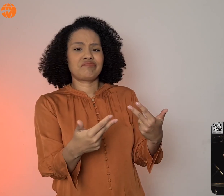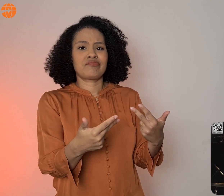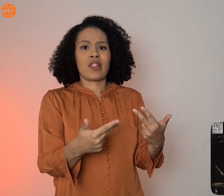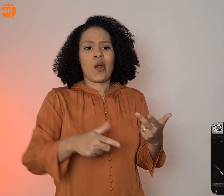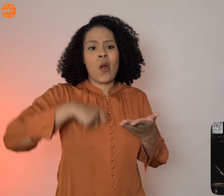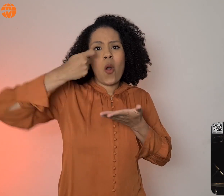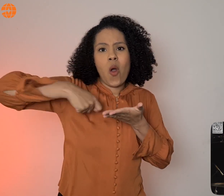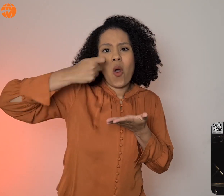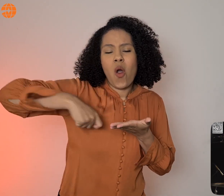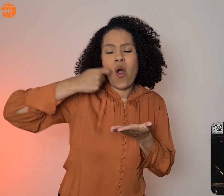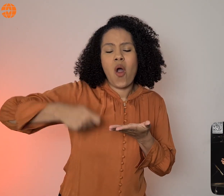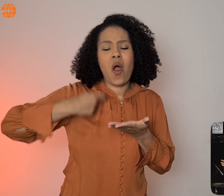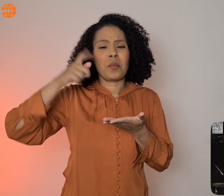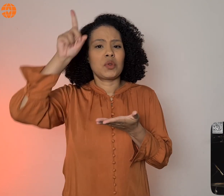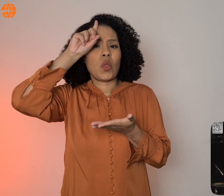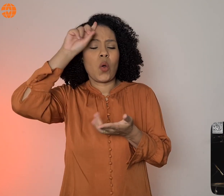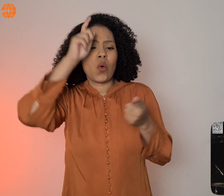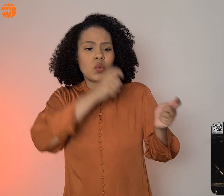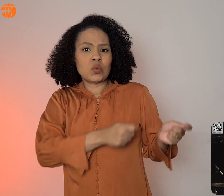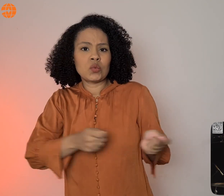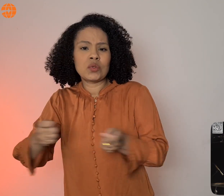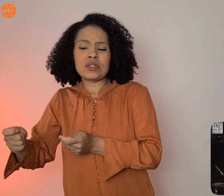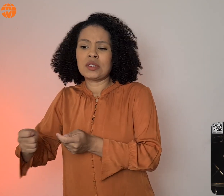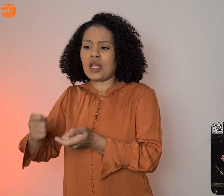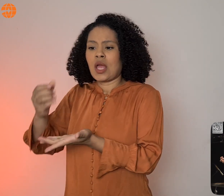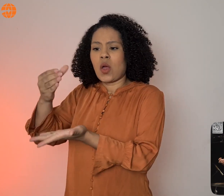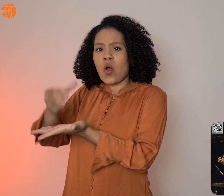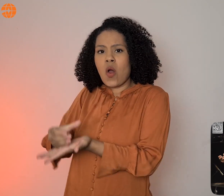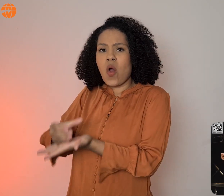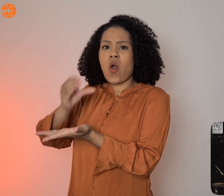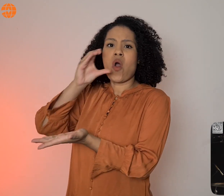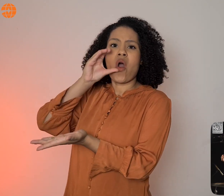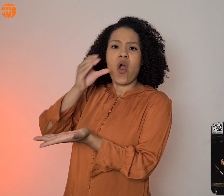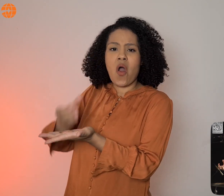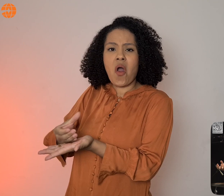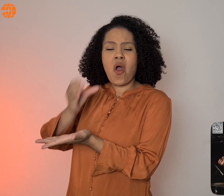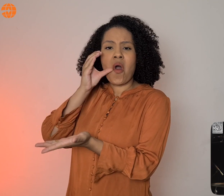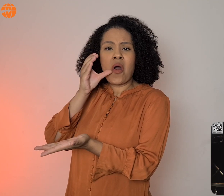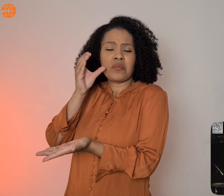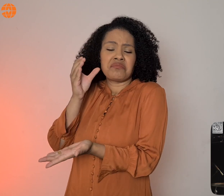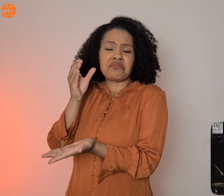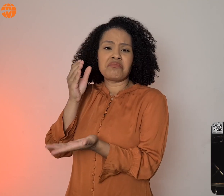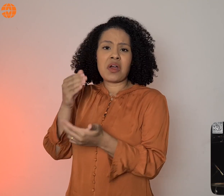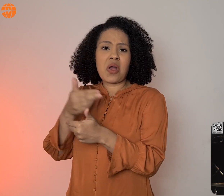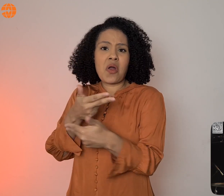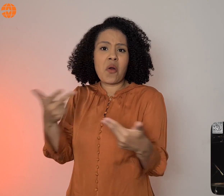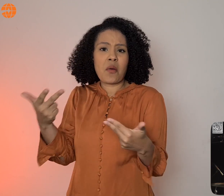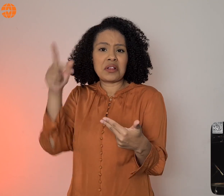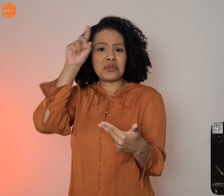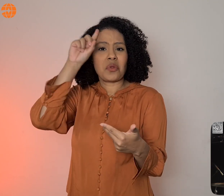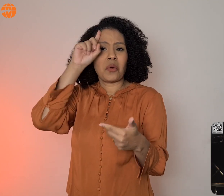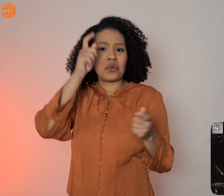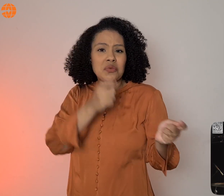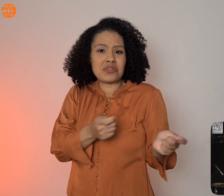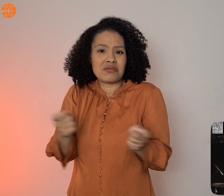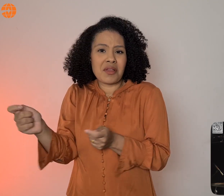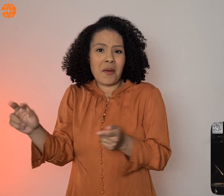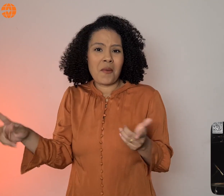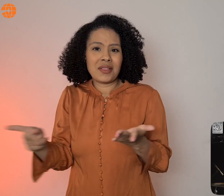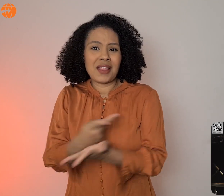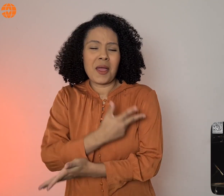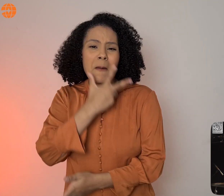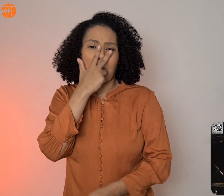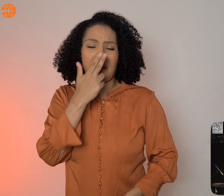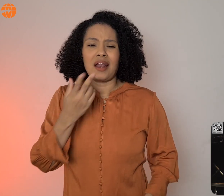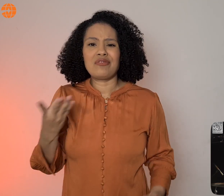damos muita bola, as refeições que nós comemos, os copos que nós tomamos também. From every beauty and wonder